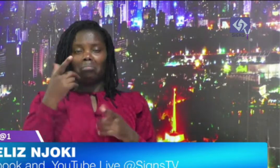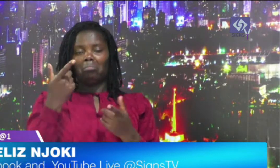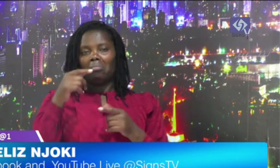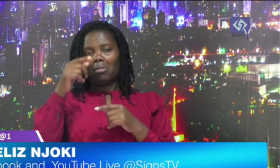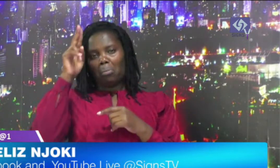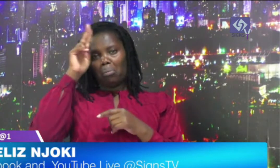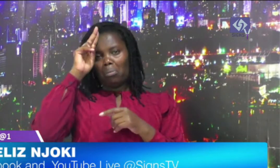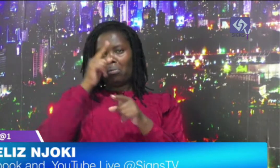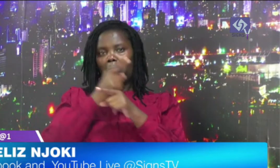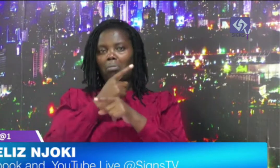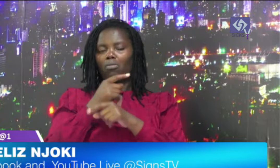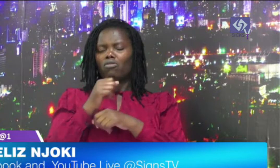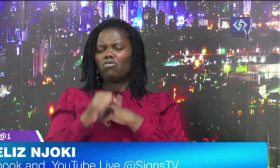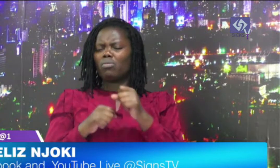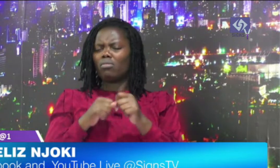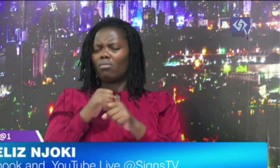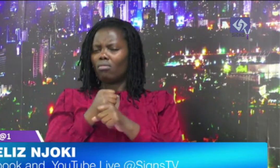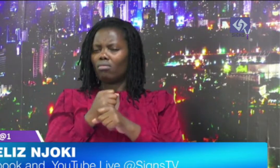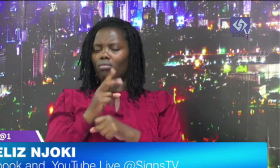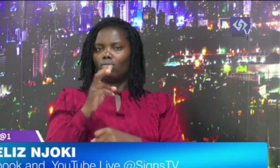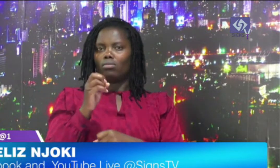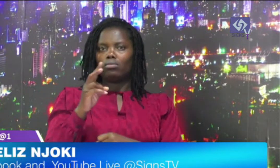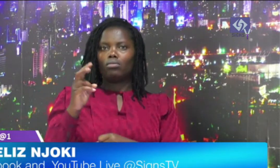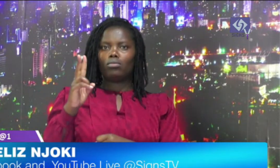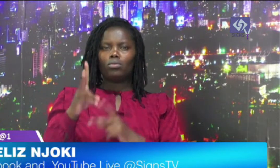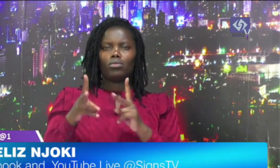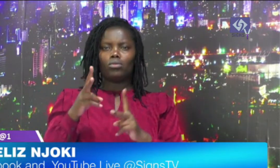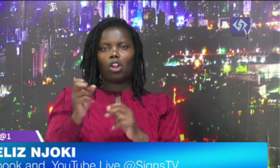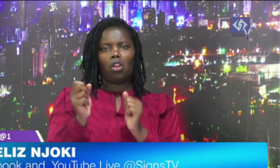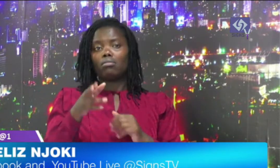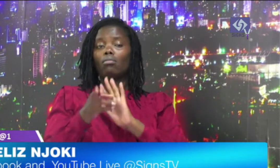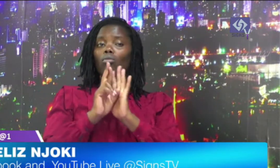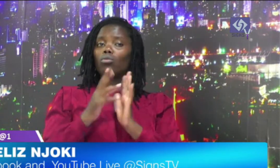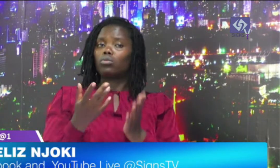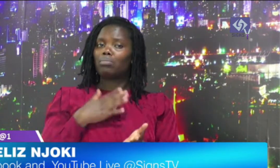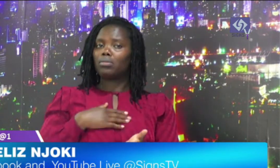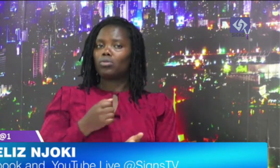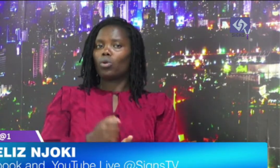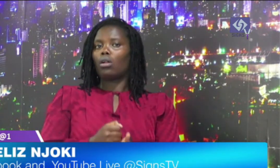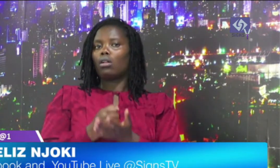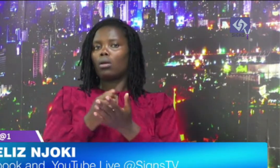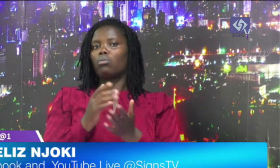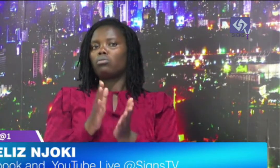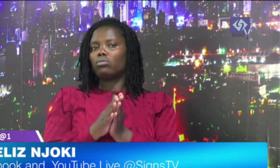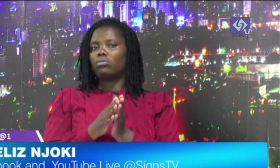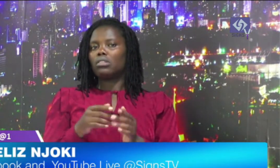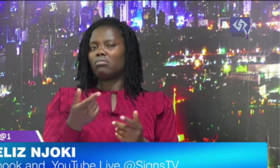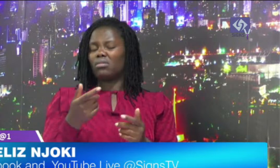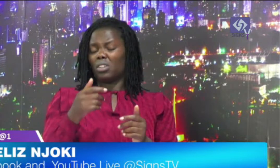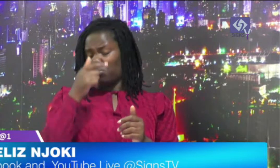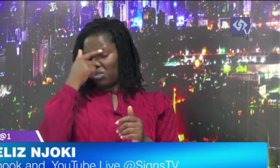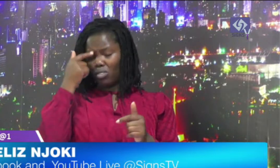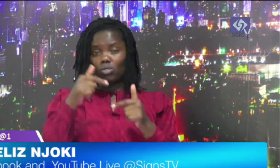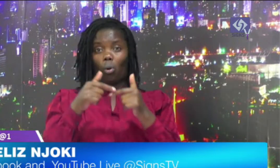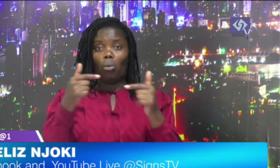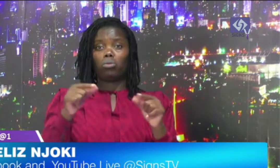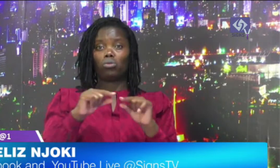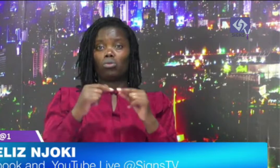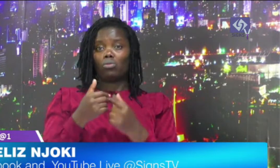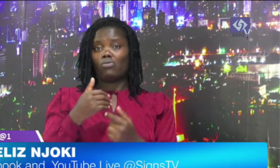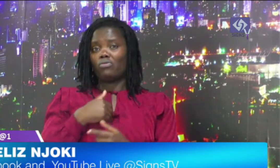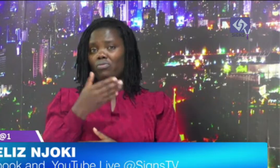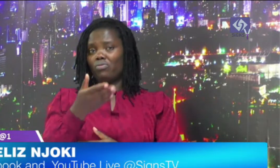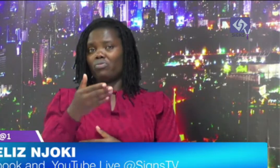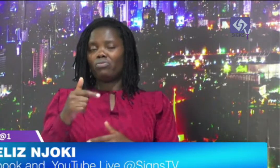its mandate. The EAC deployed troops in November at the DRC request to help combat the M23